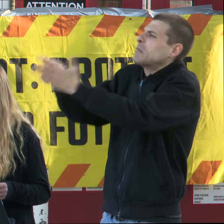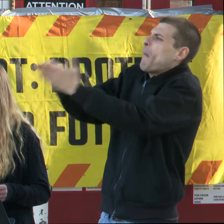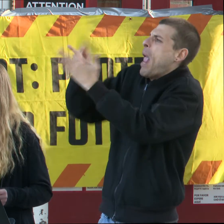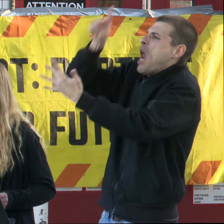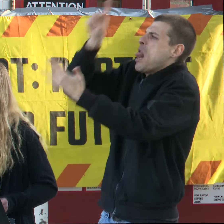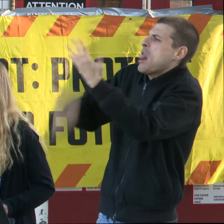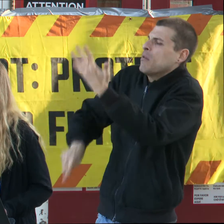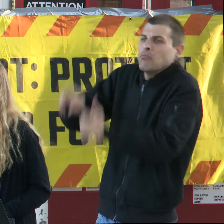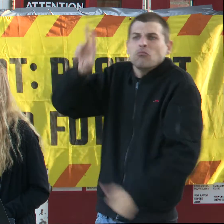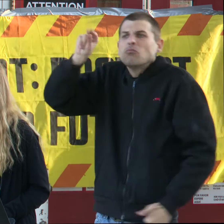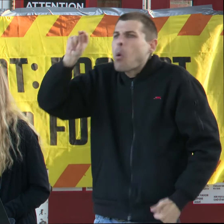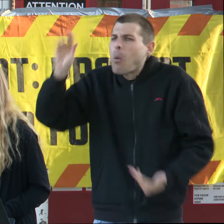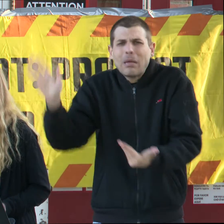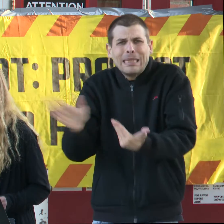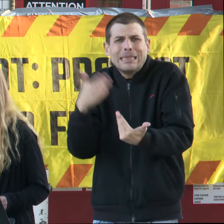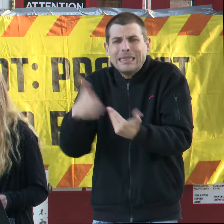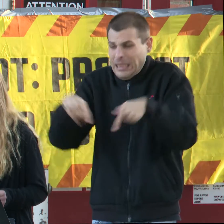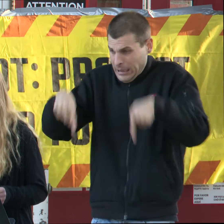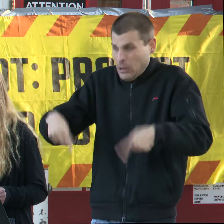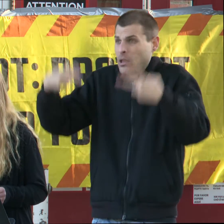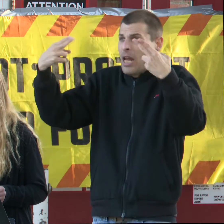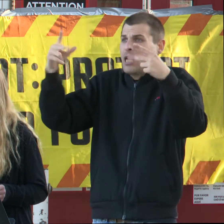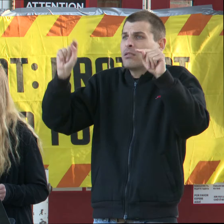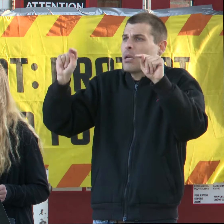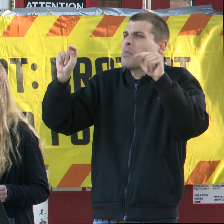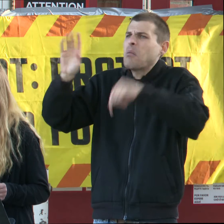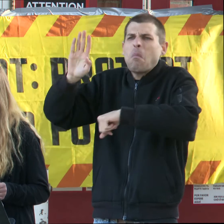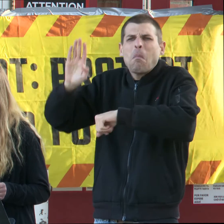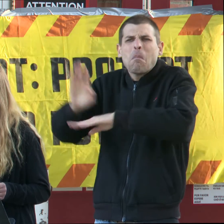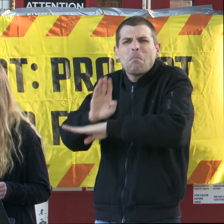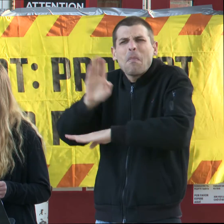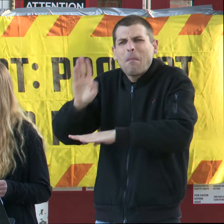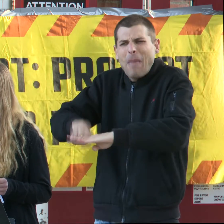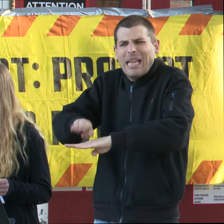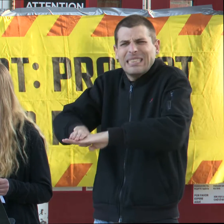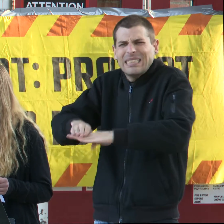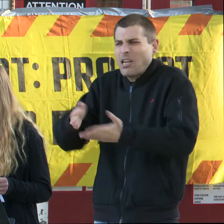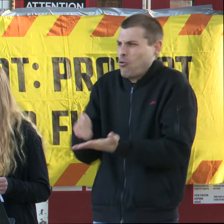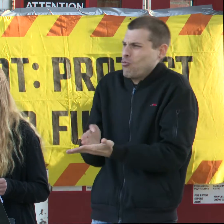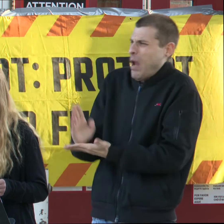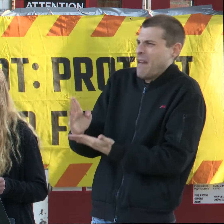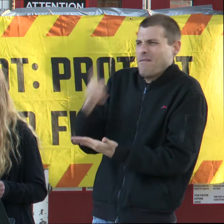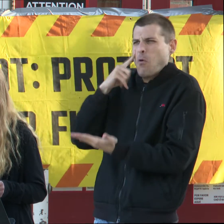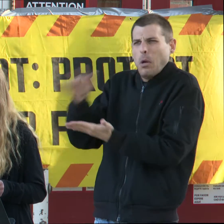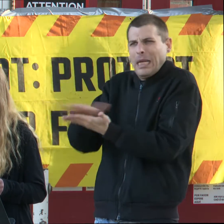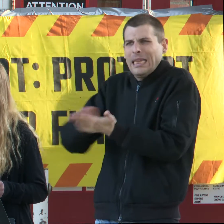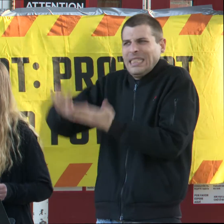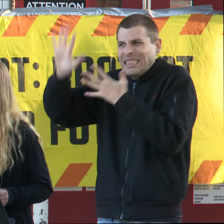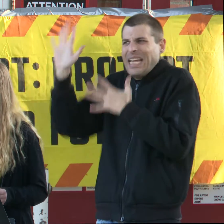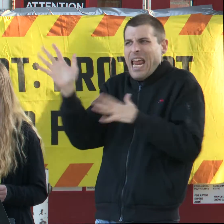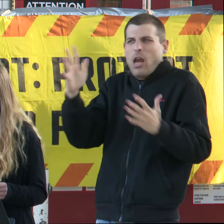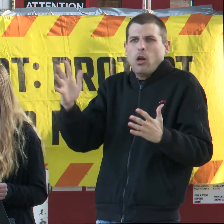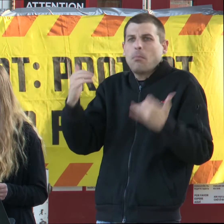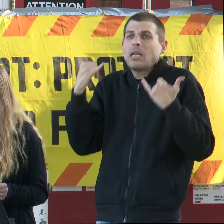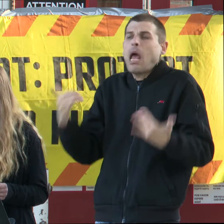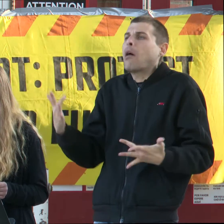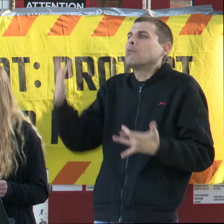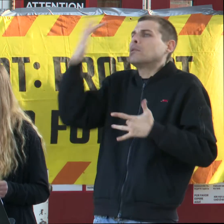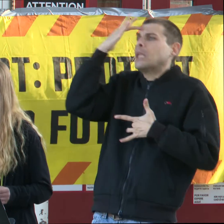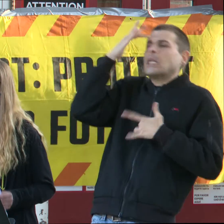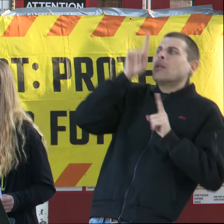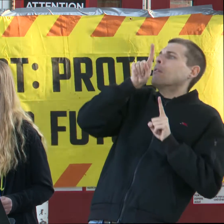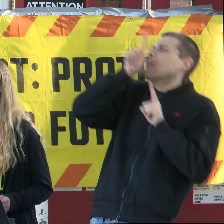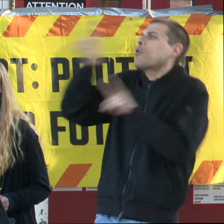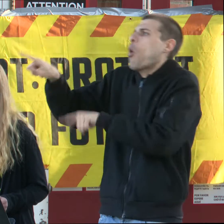and the Albina neighborhood should not be denied the basic right to clean air. we shouldn't need to miss class to show up at ODOT